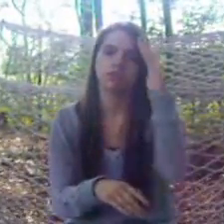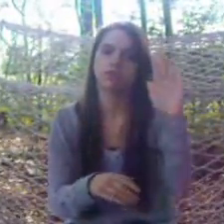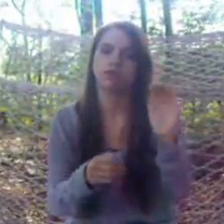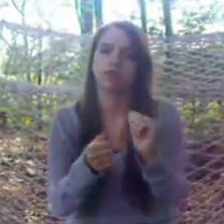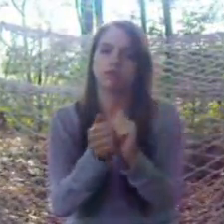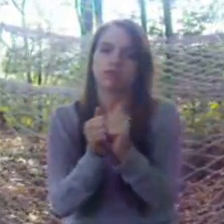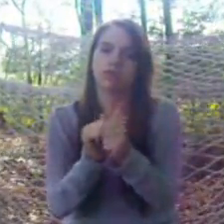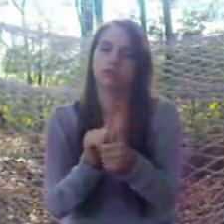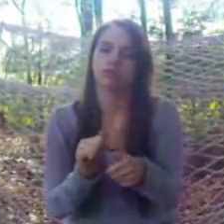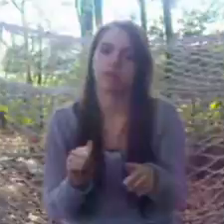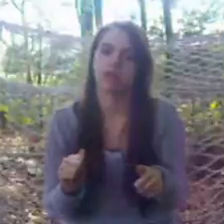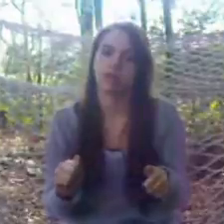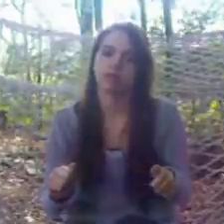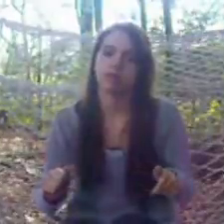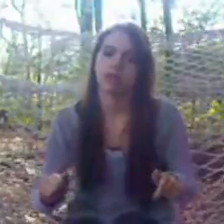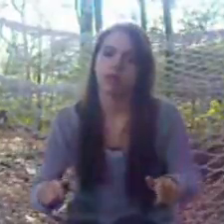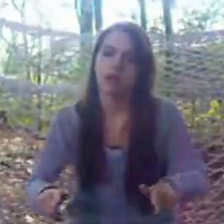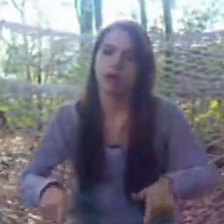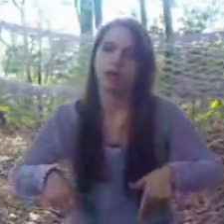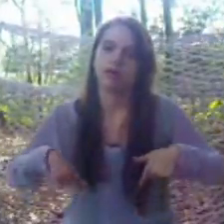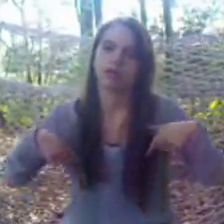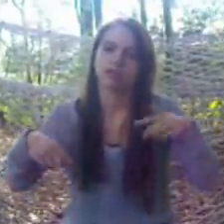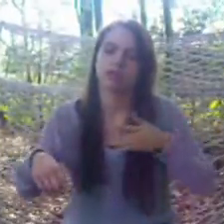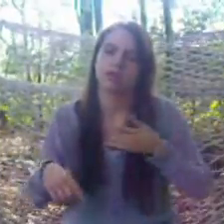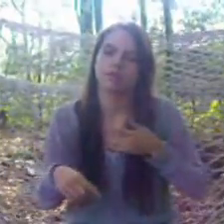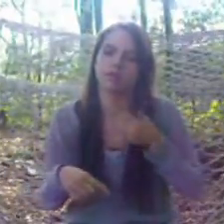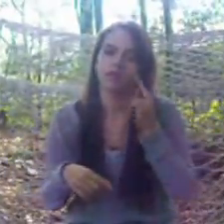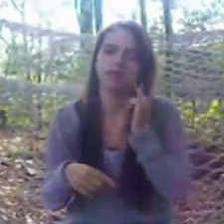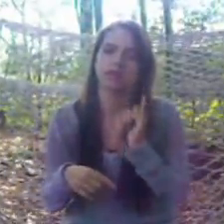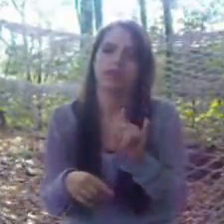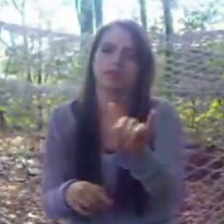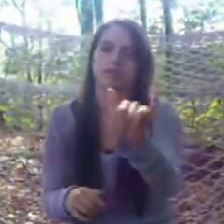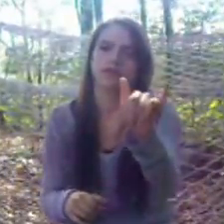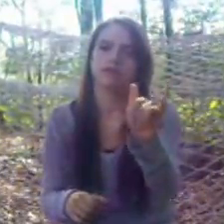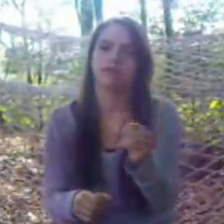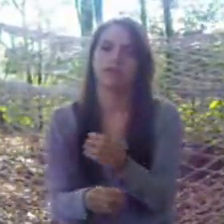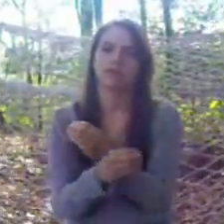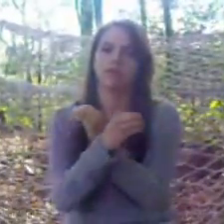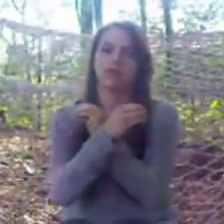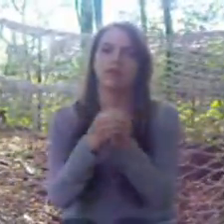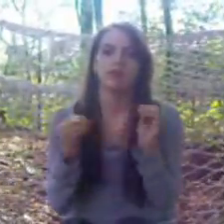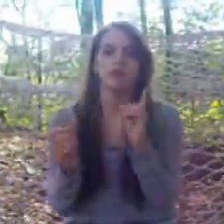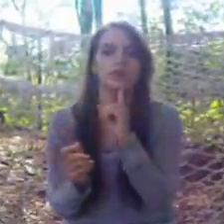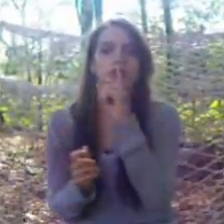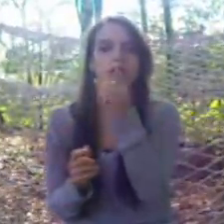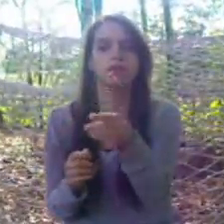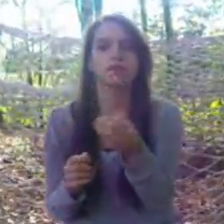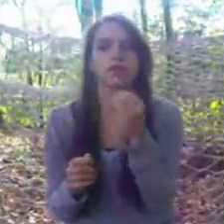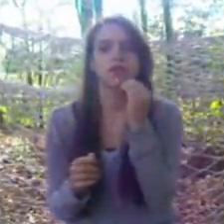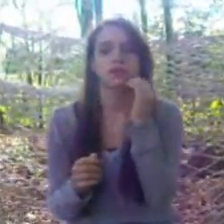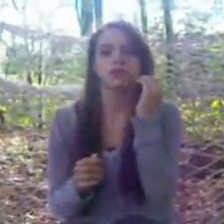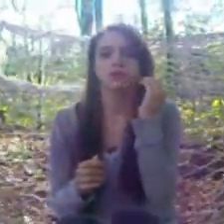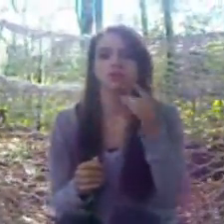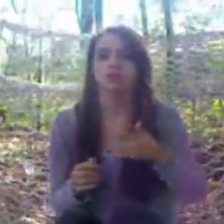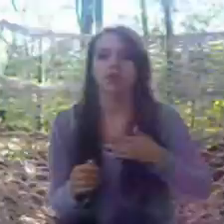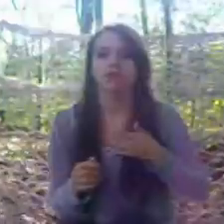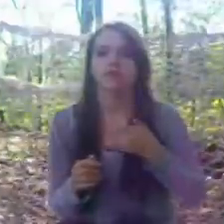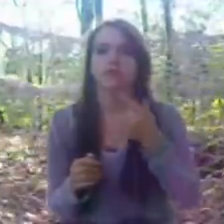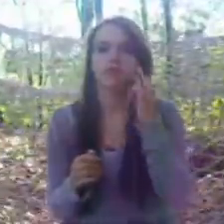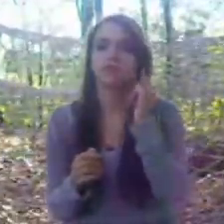ins don't know how much time is best know that It Feels Like Forever but no Never tells